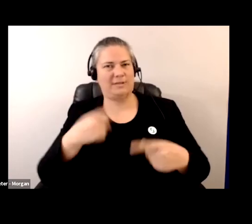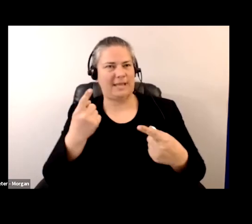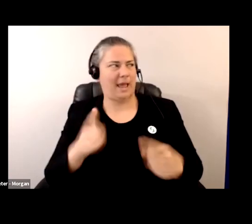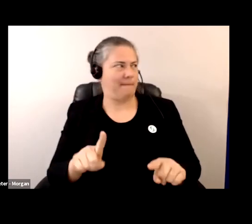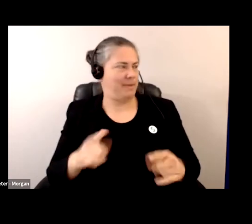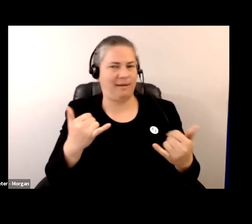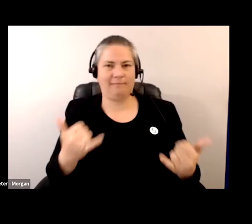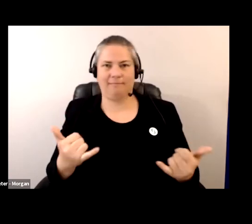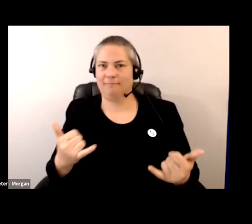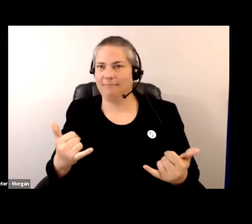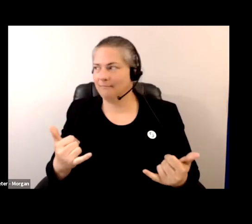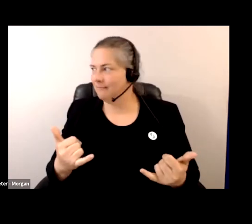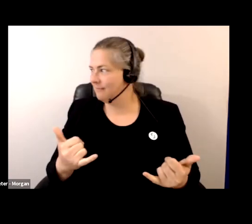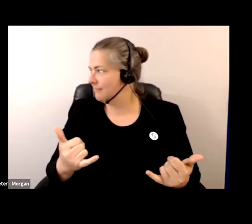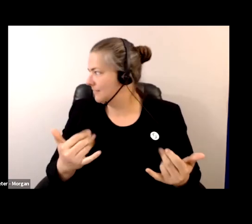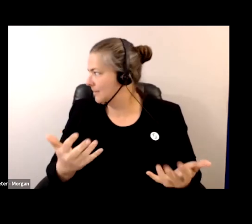time